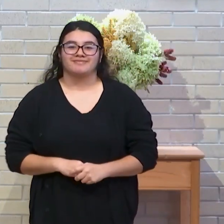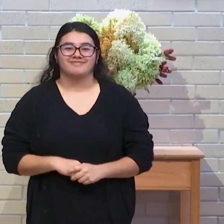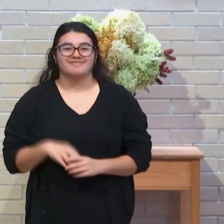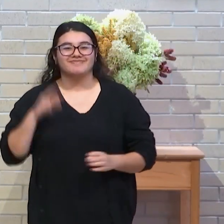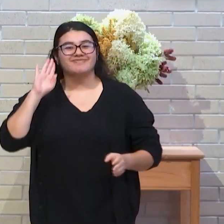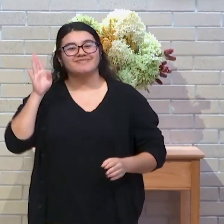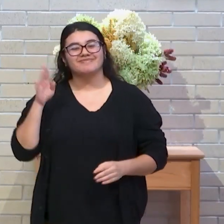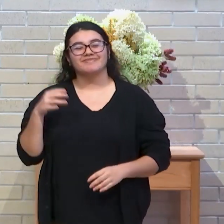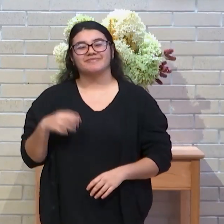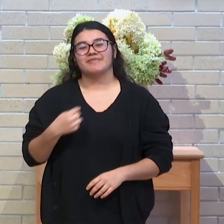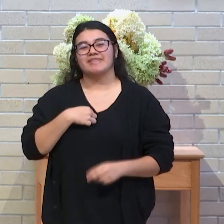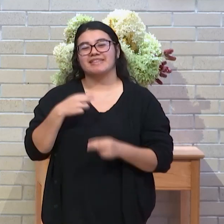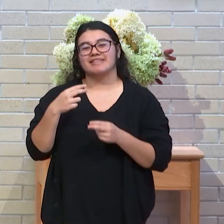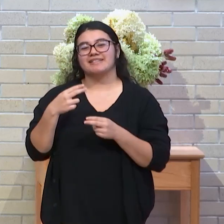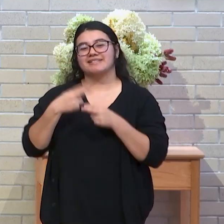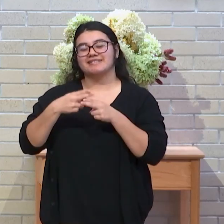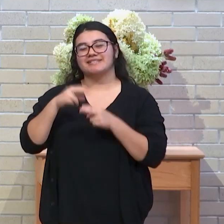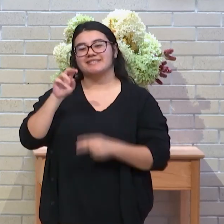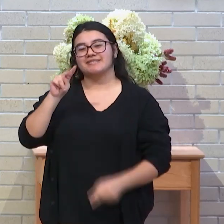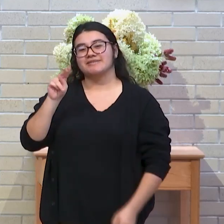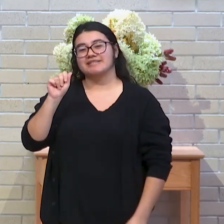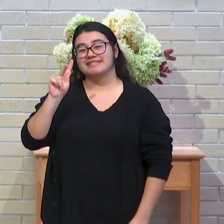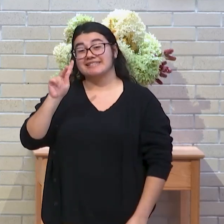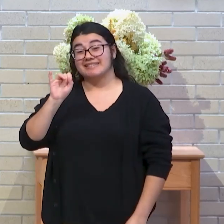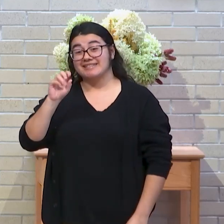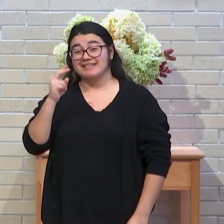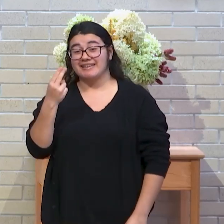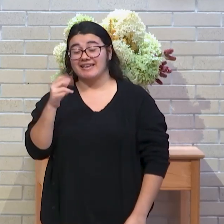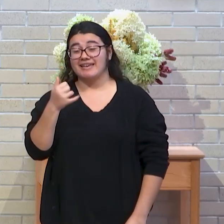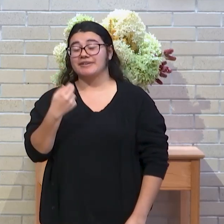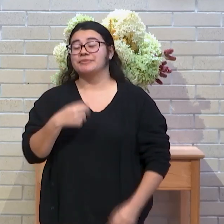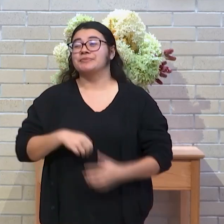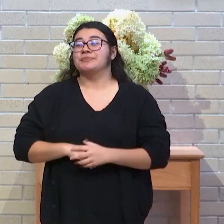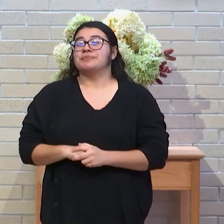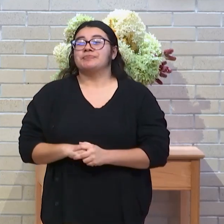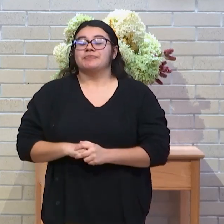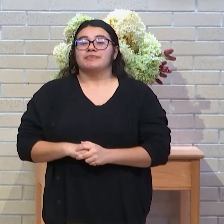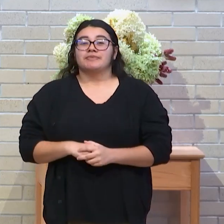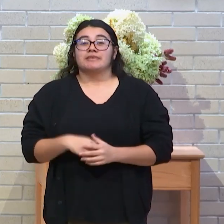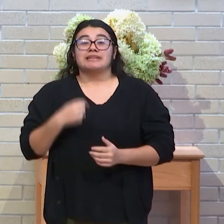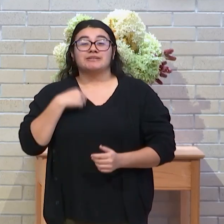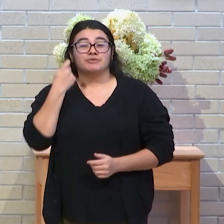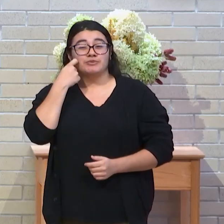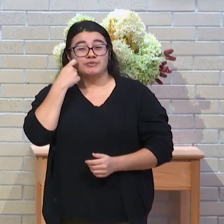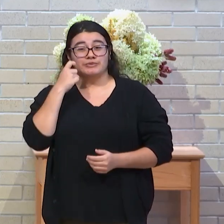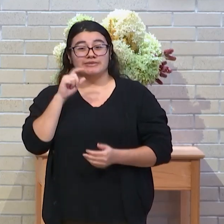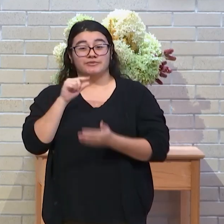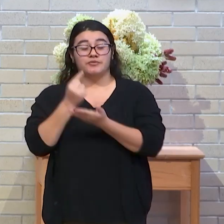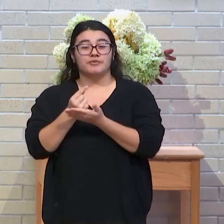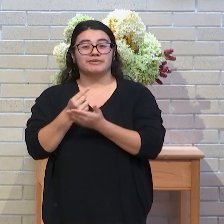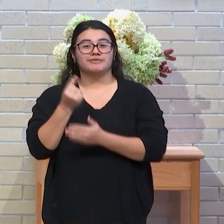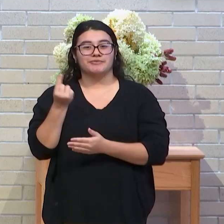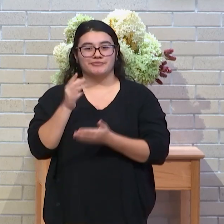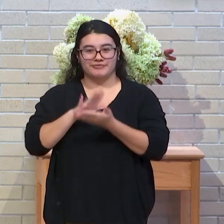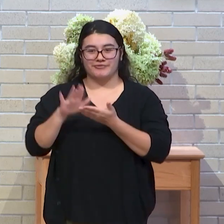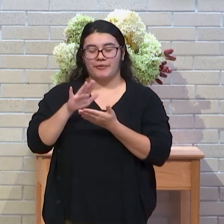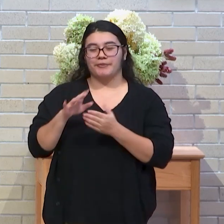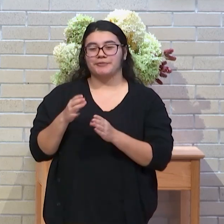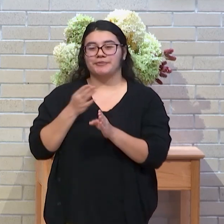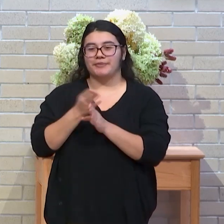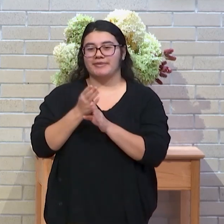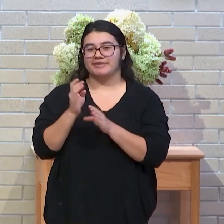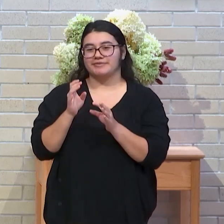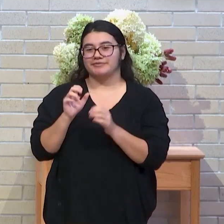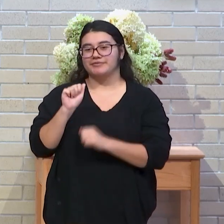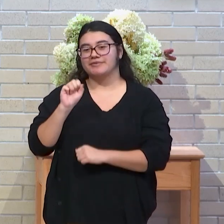Hello, my name's Nakaya Kilpatrick. I'm a recent grad with a major in ASL interpreting and a minor in Spanish, and I'm currently a working interpreter